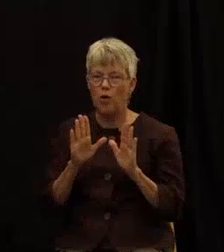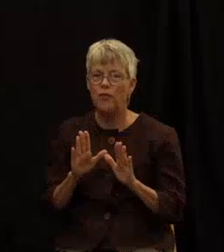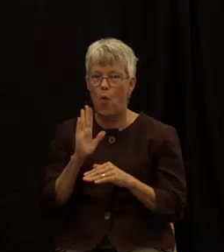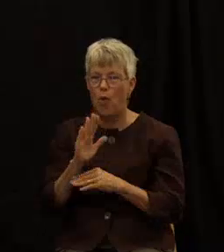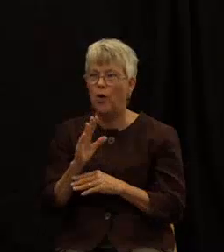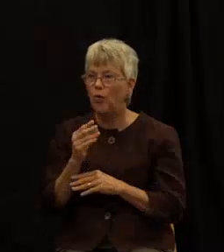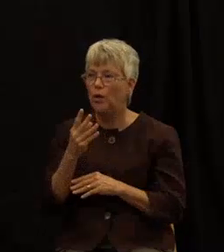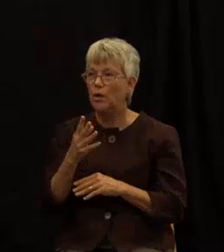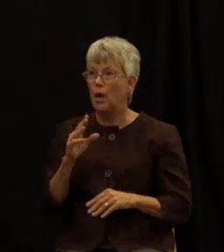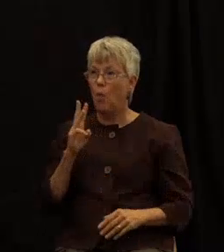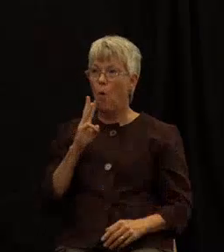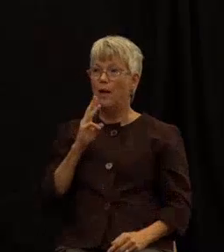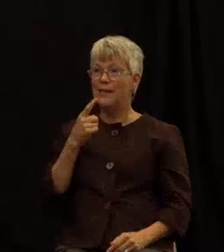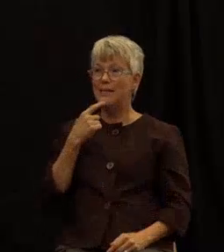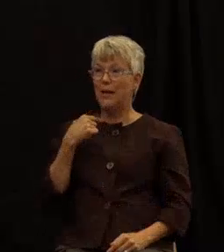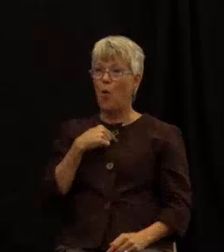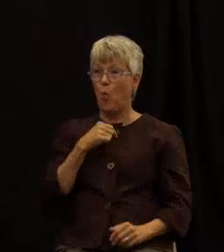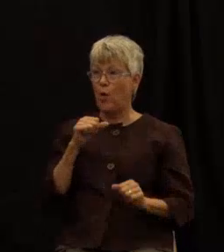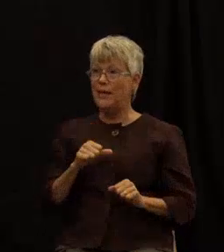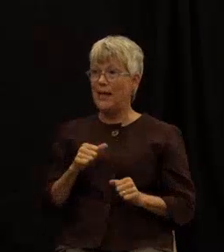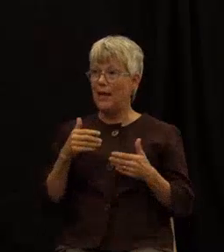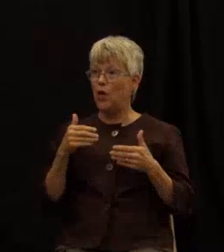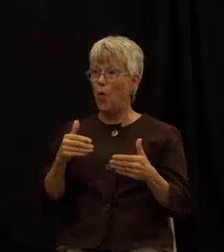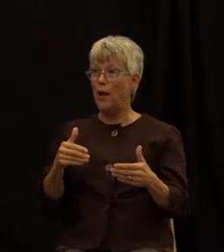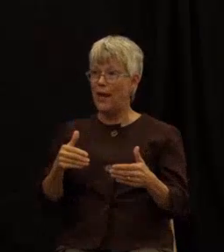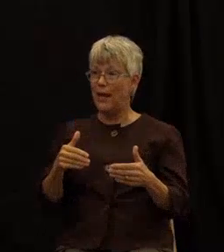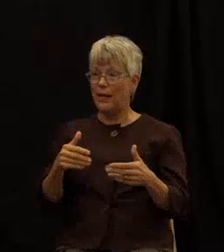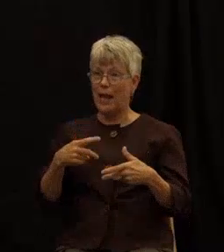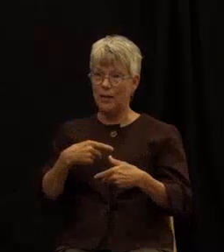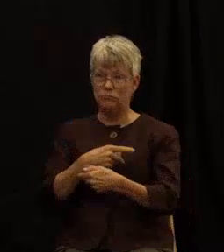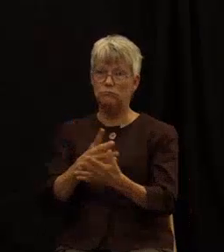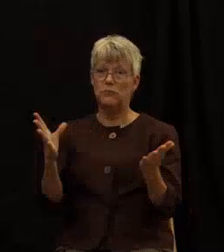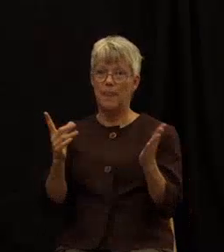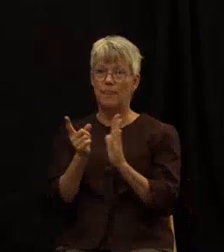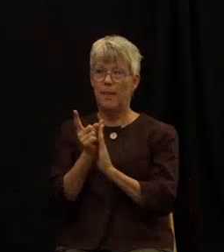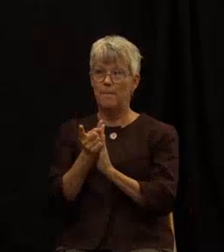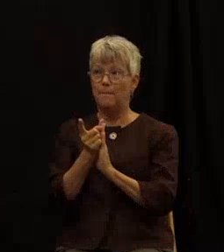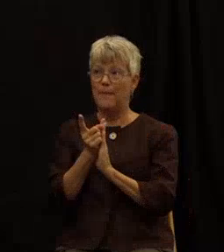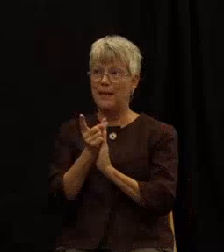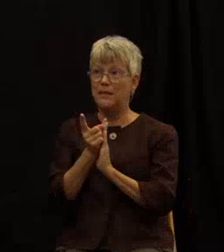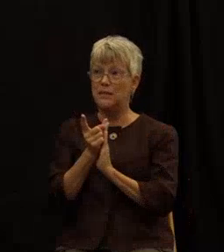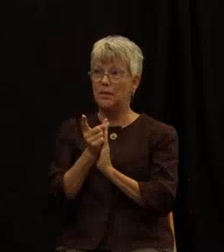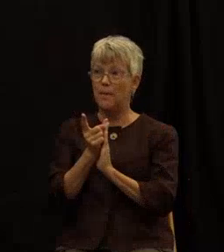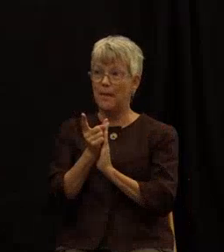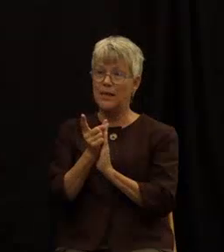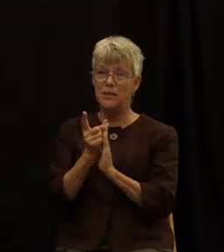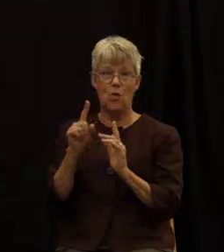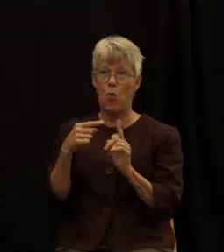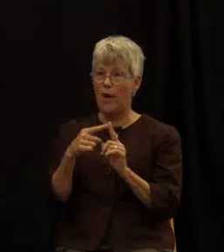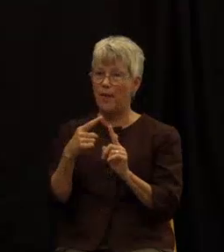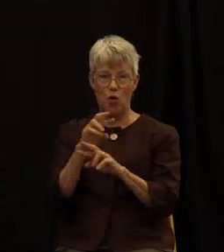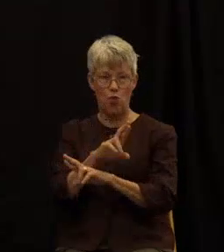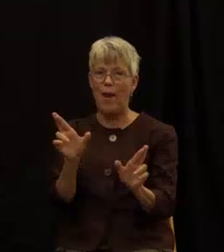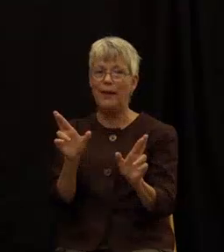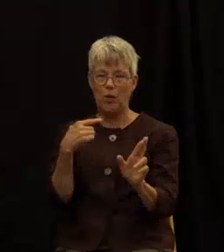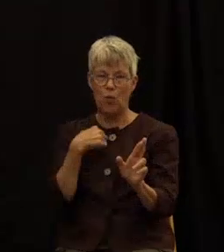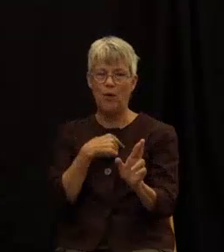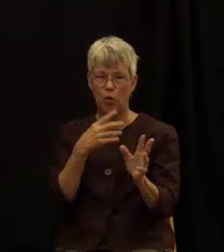gonna say, we could go ahead and circulate the minutes well ahead of the next board meeting, as soon as they're ready after the committee meeting.